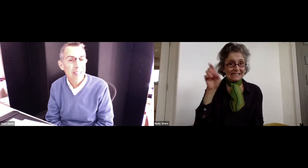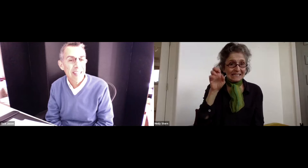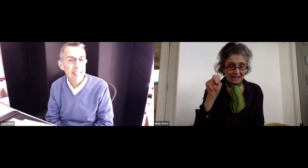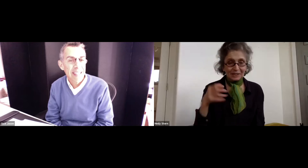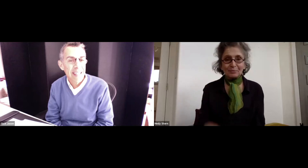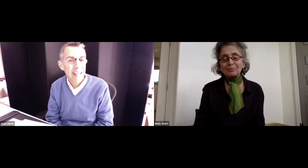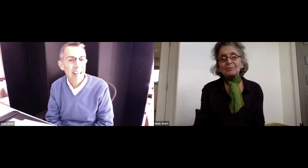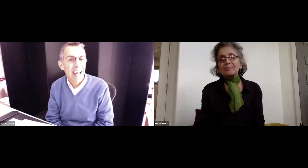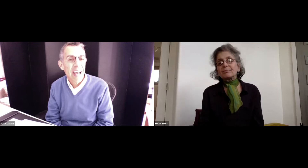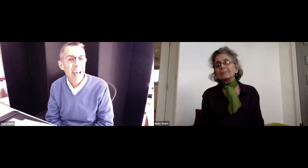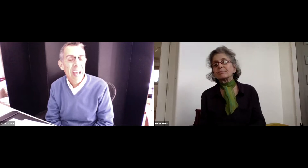citizen.